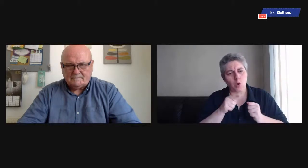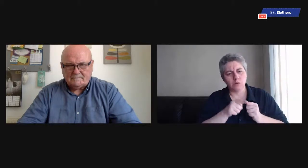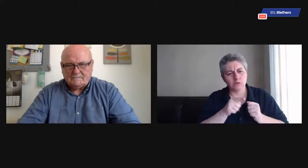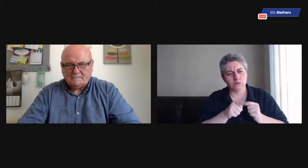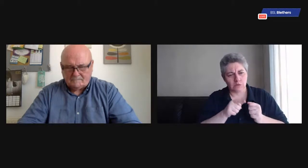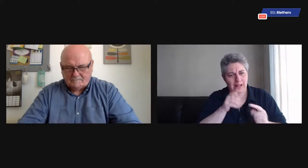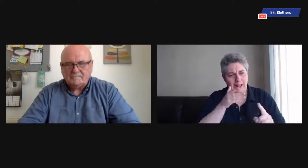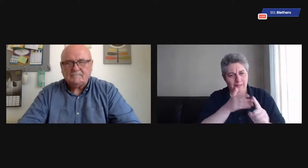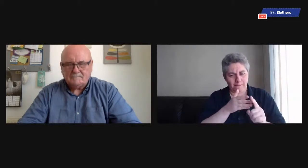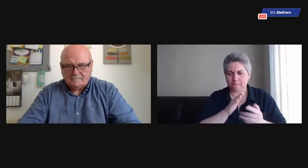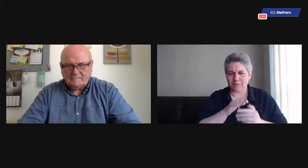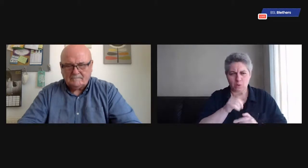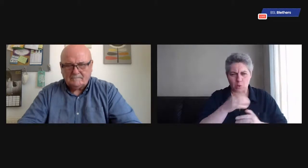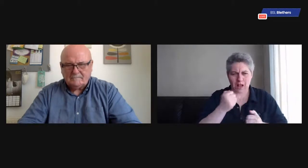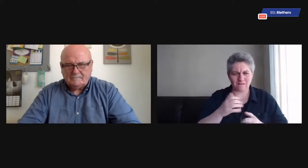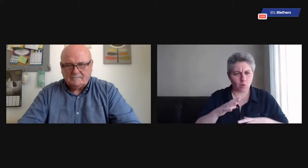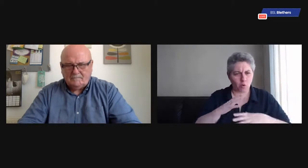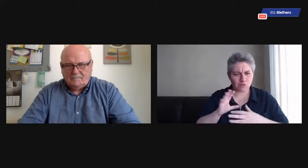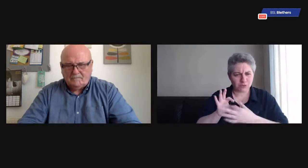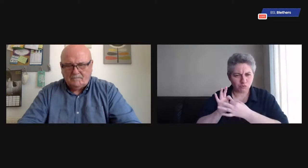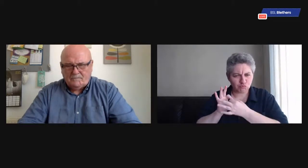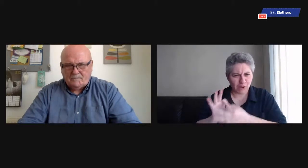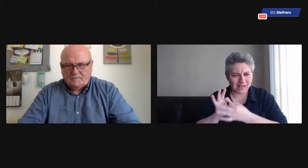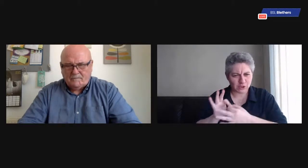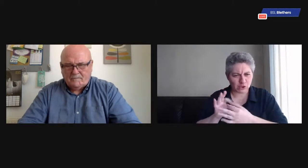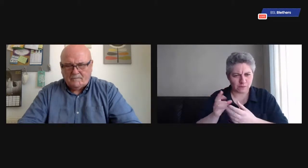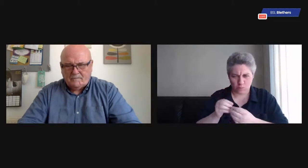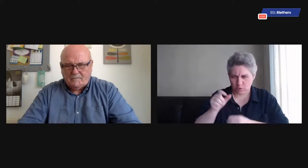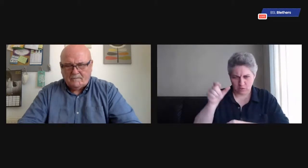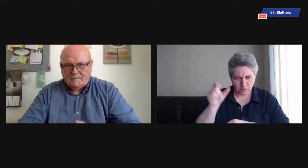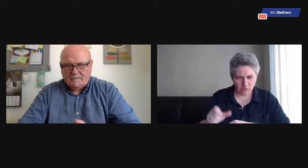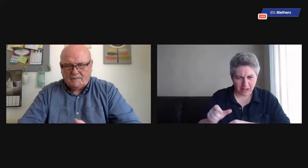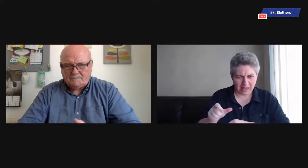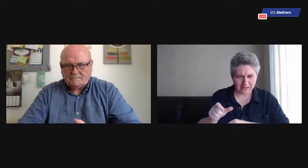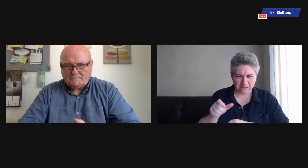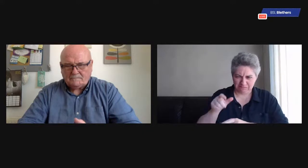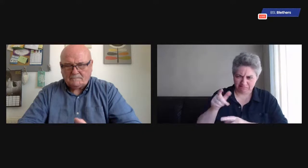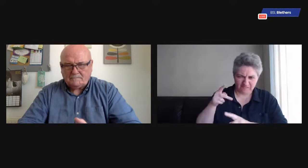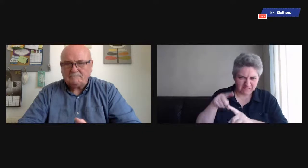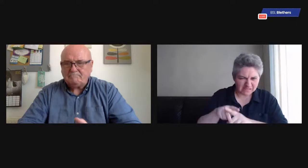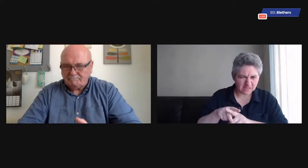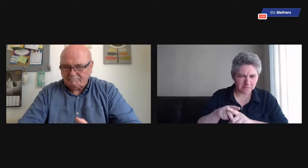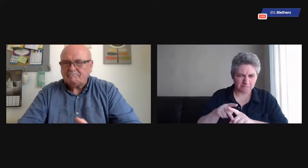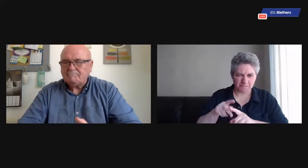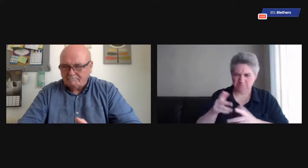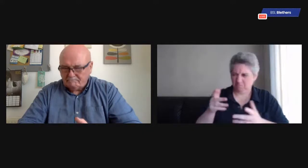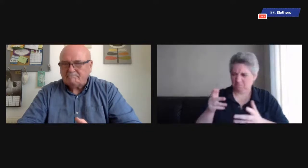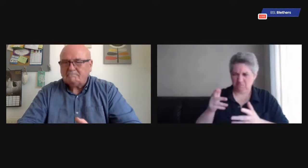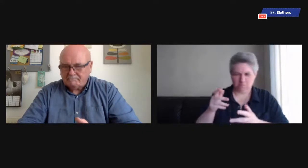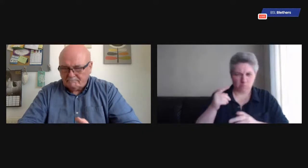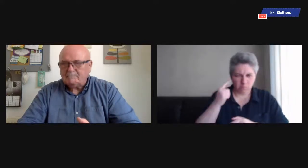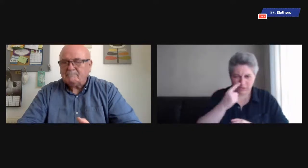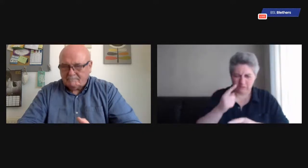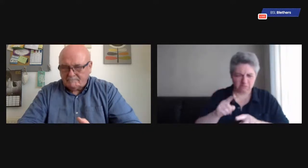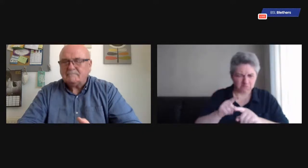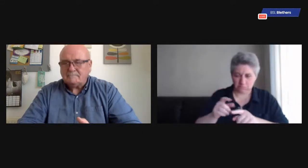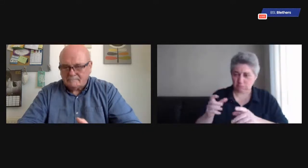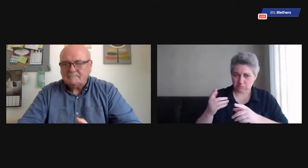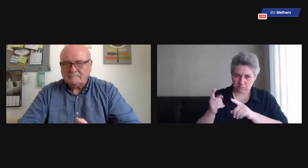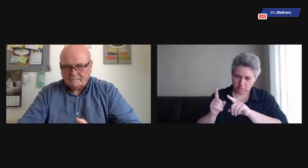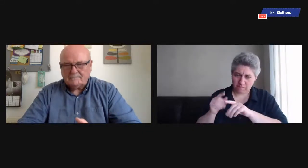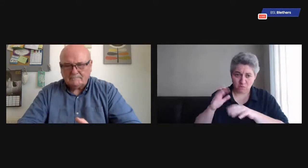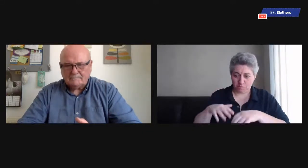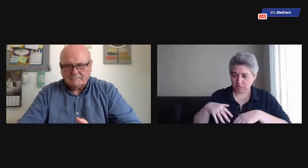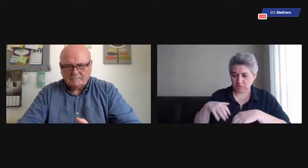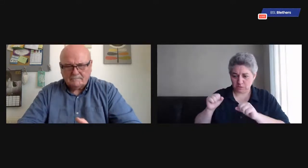before court. But once we actually get to court, you've already established a relationship with the victim,